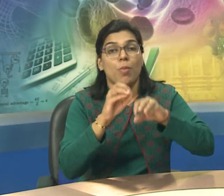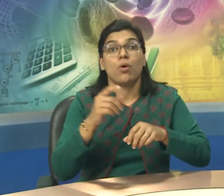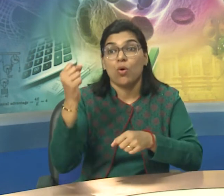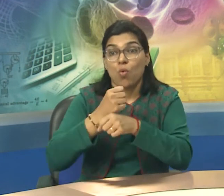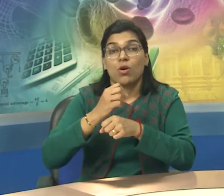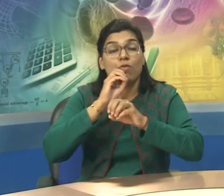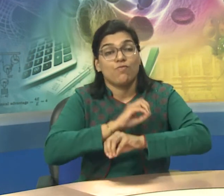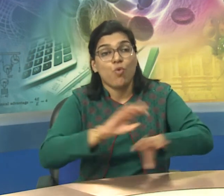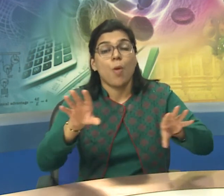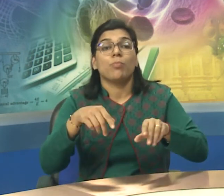changes quickly.